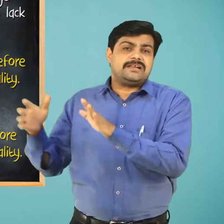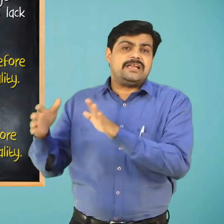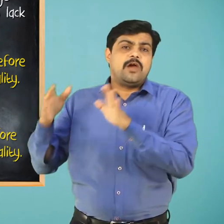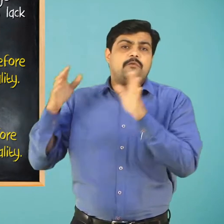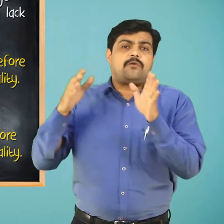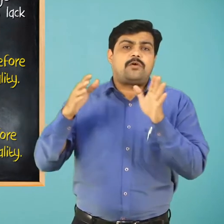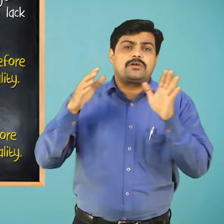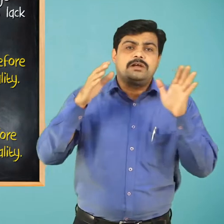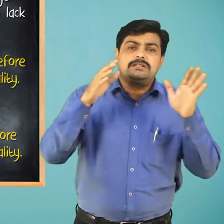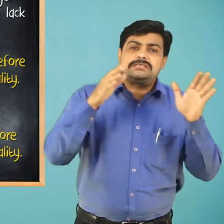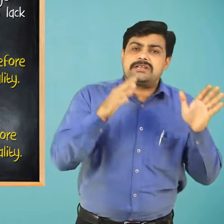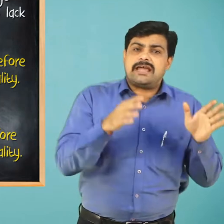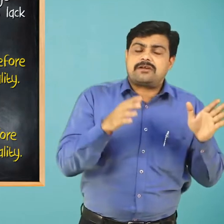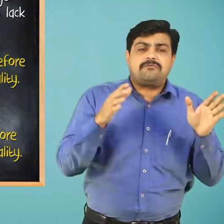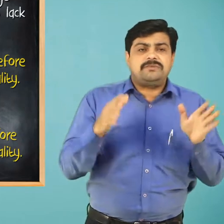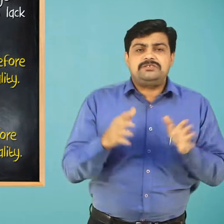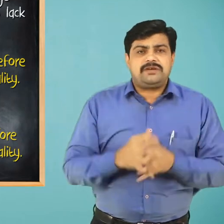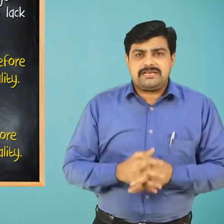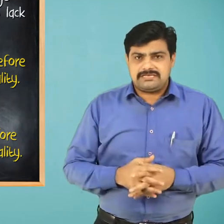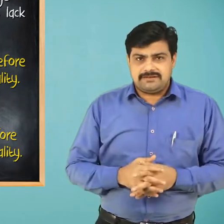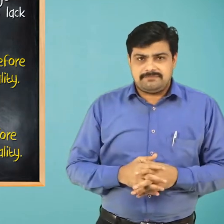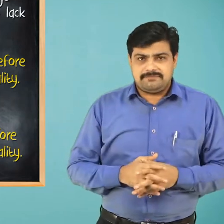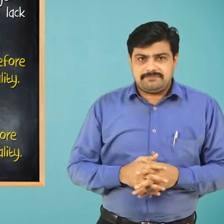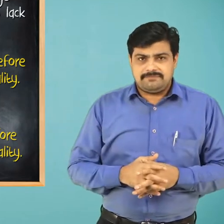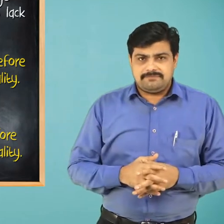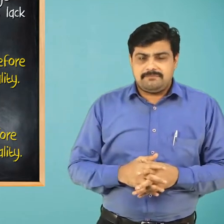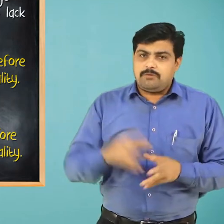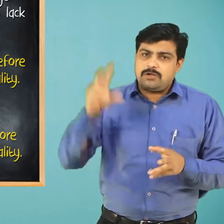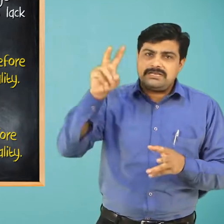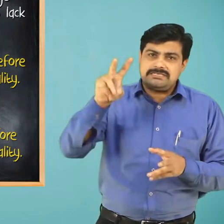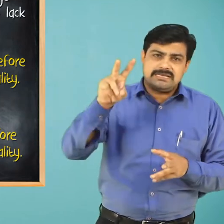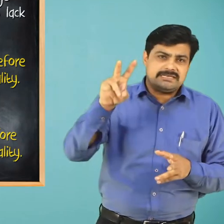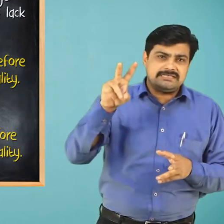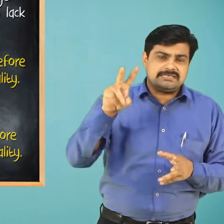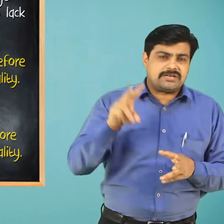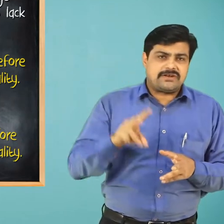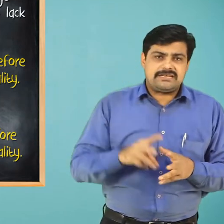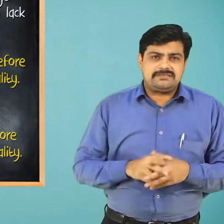finally for this lack of punctuality. Both these sentences are right.